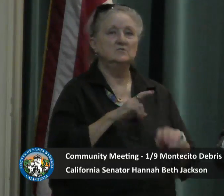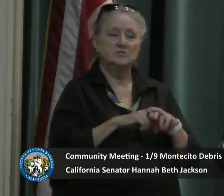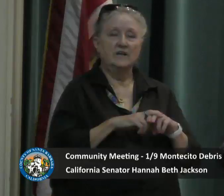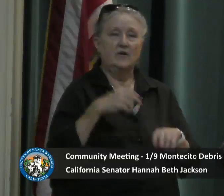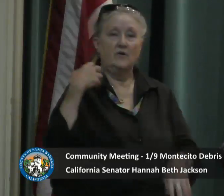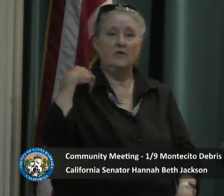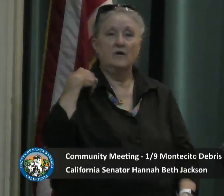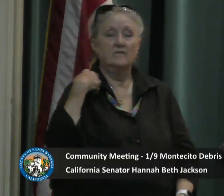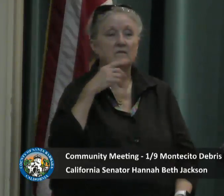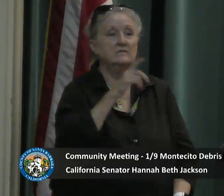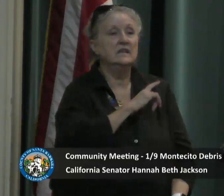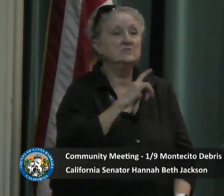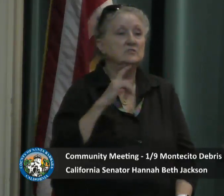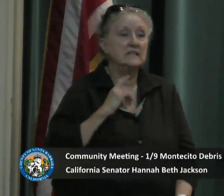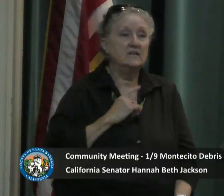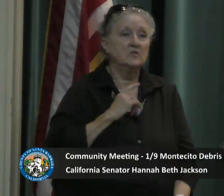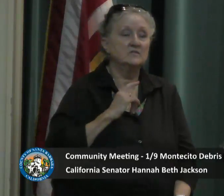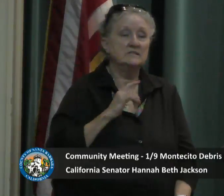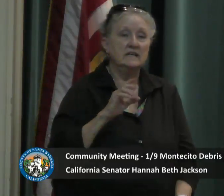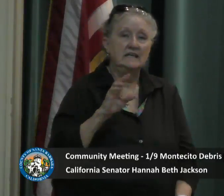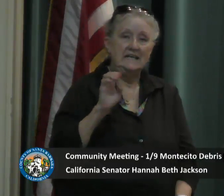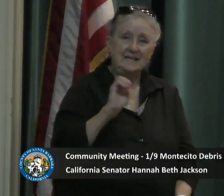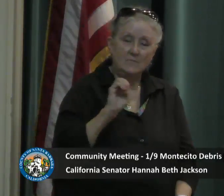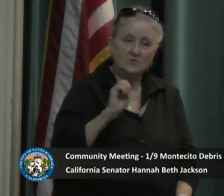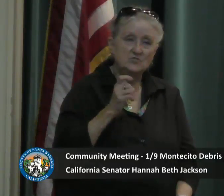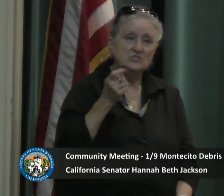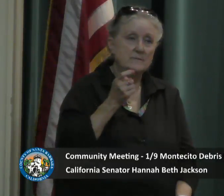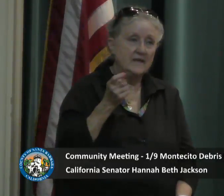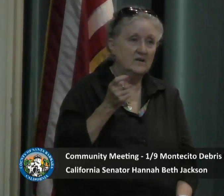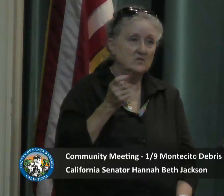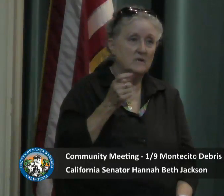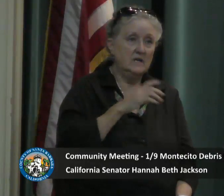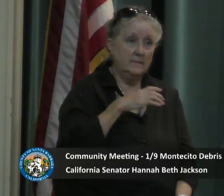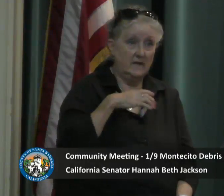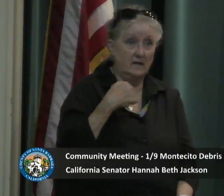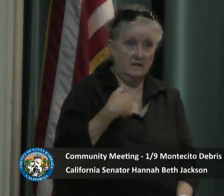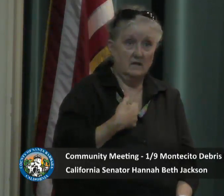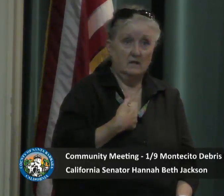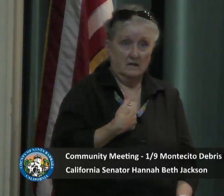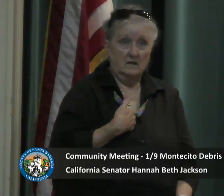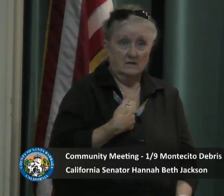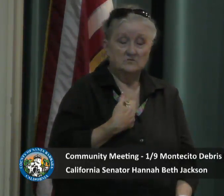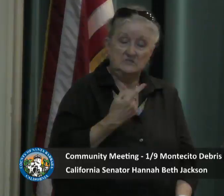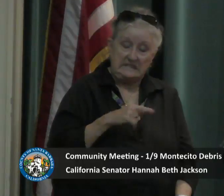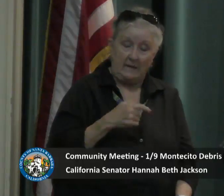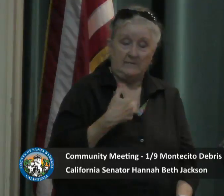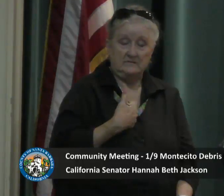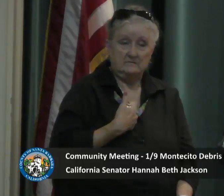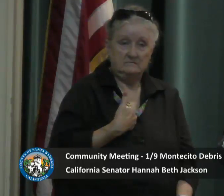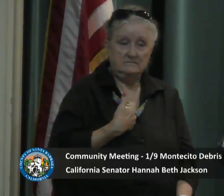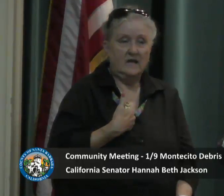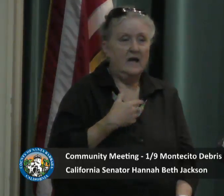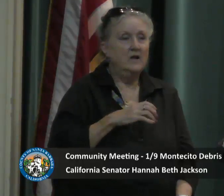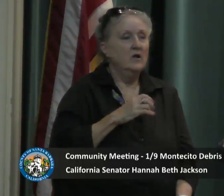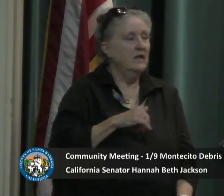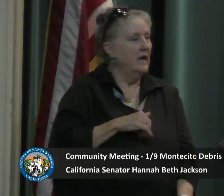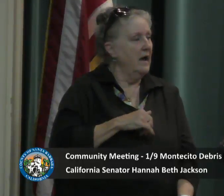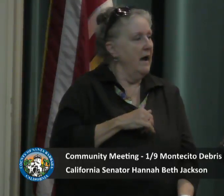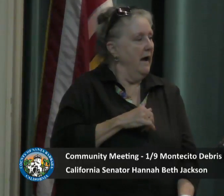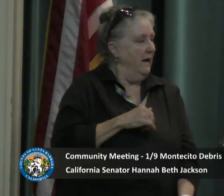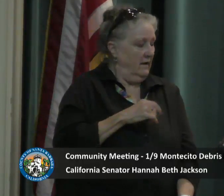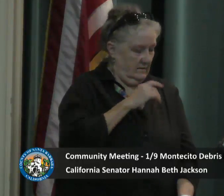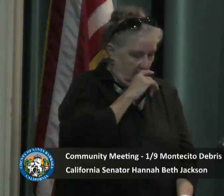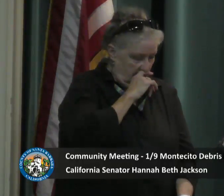the legislature's Emergency Management Committee. Just so happens that I do that. And